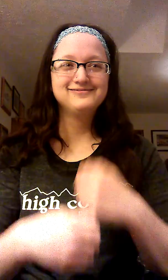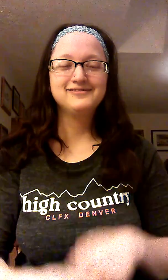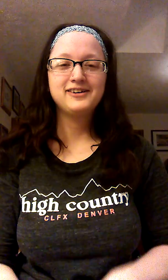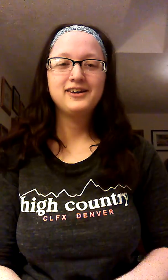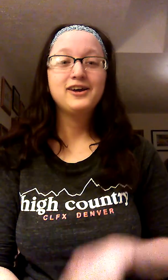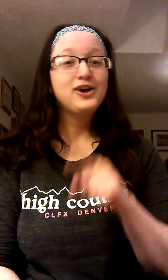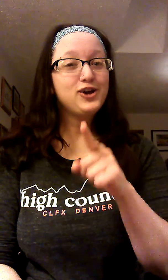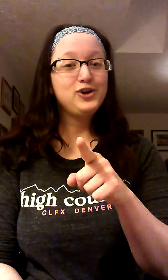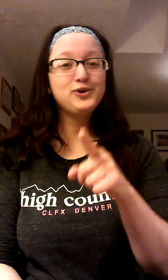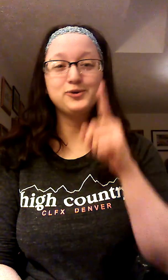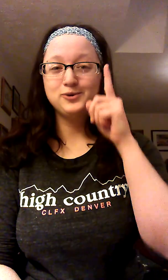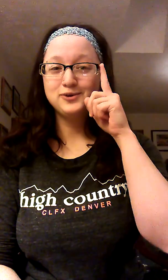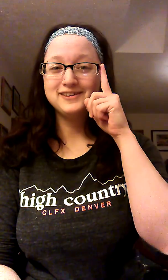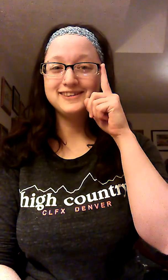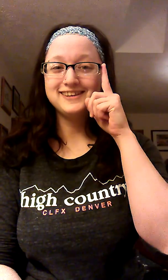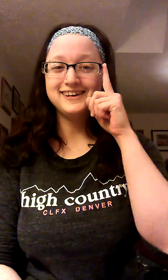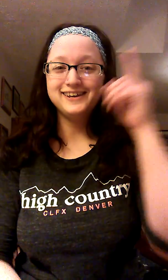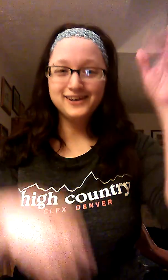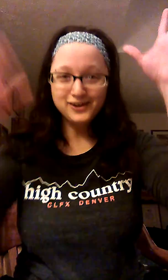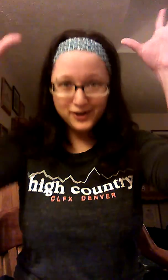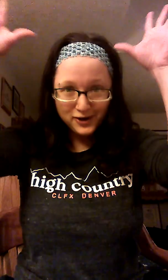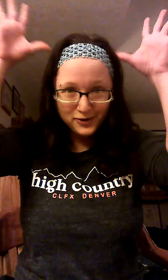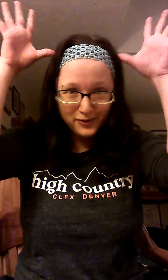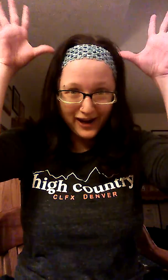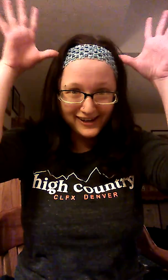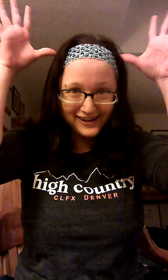You see reindeer.